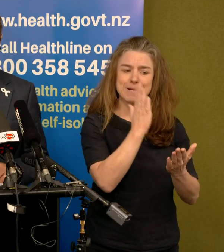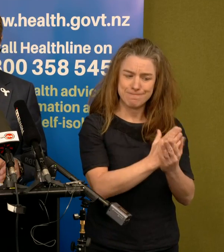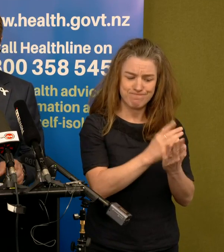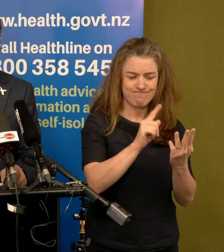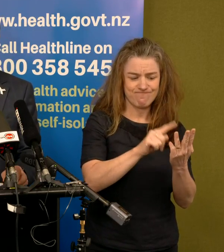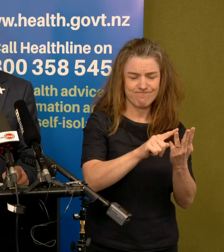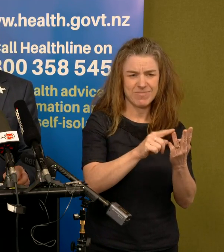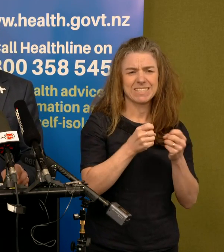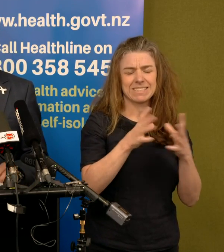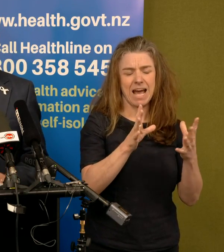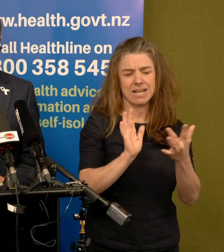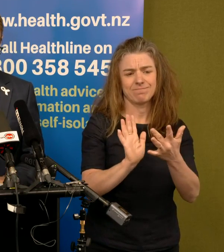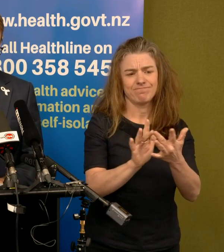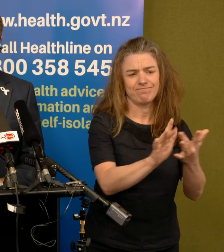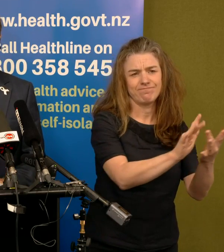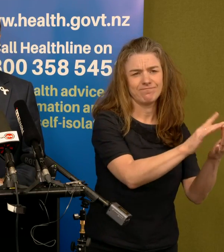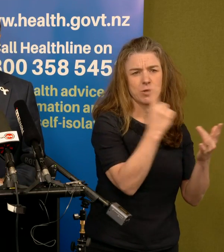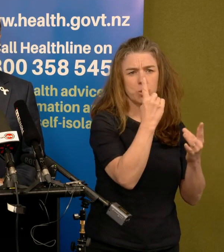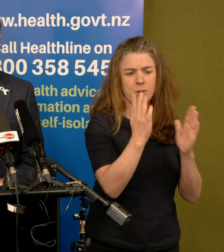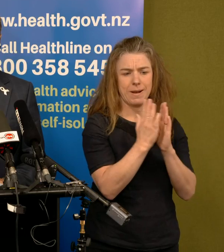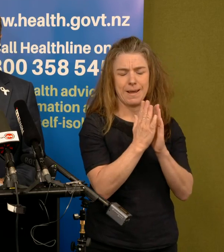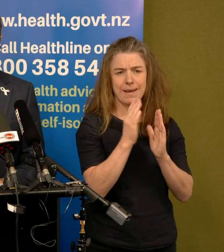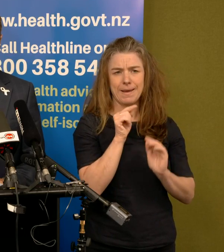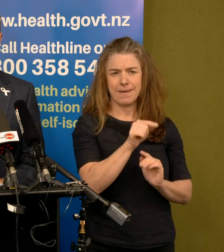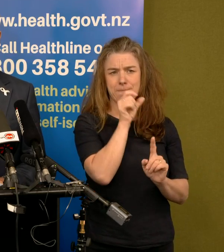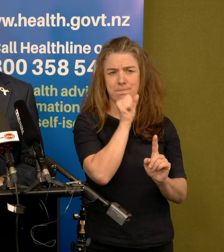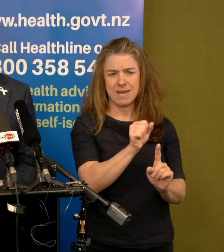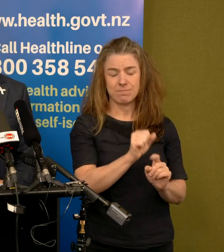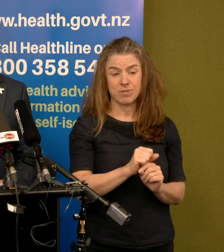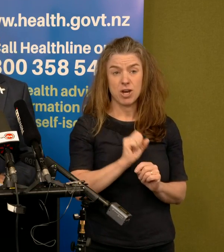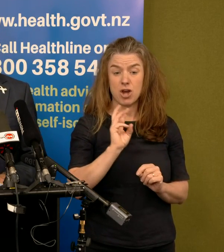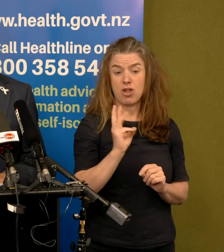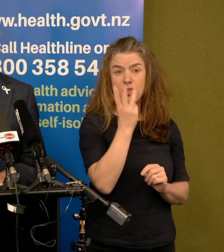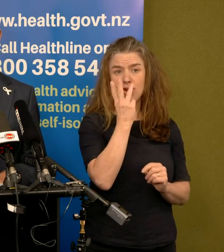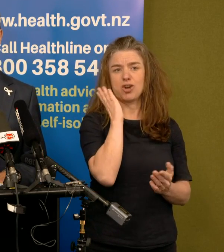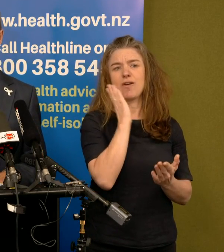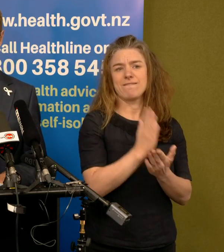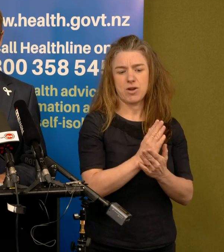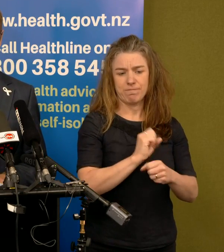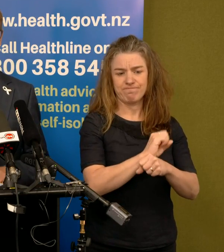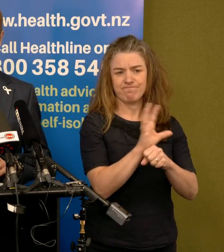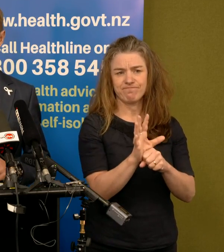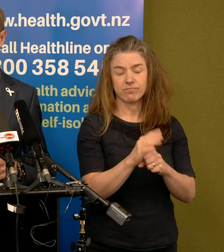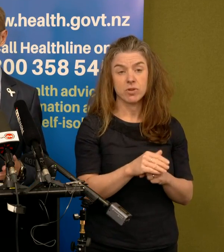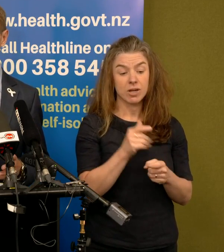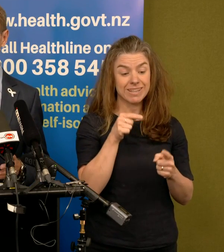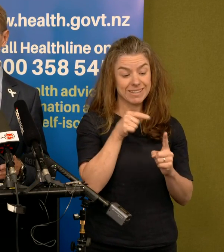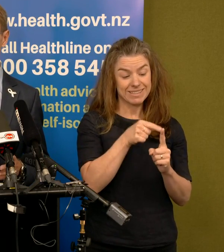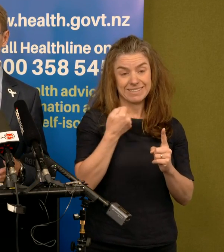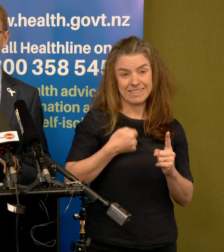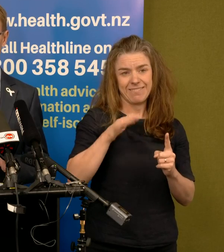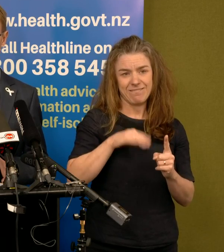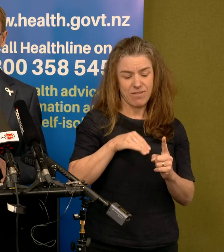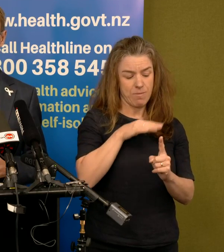tracing. This is the third case of COVID-19, and I would classify this as a case of family